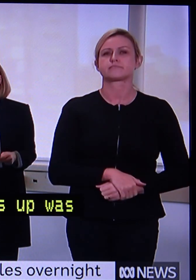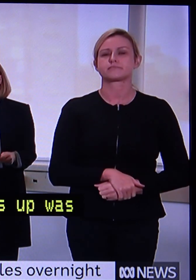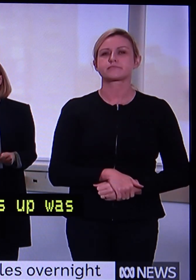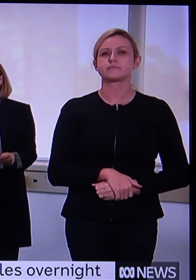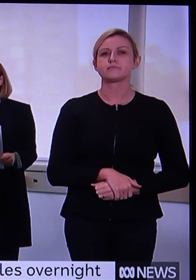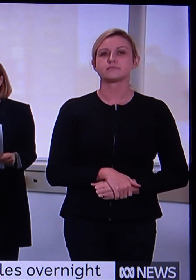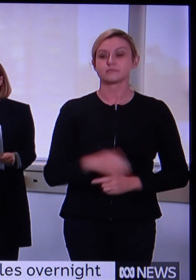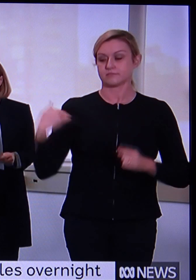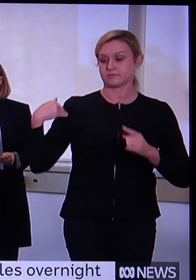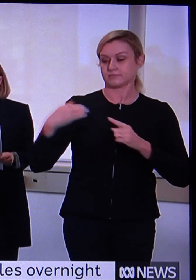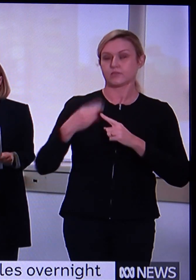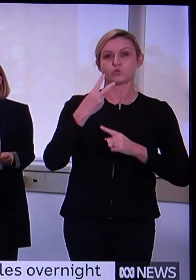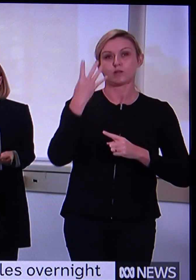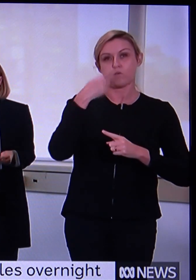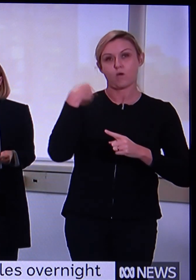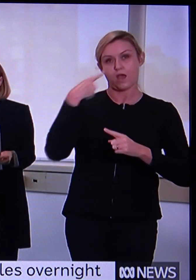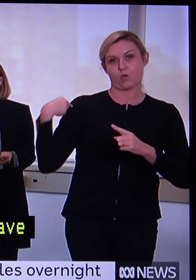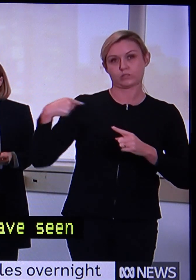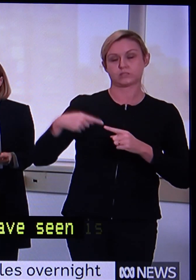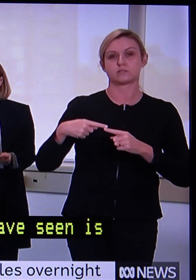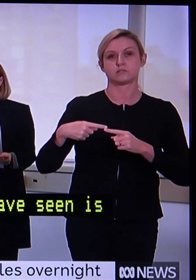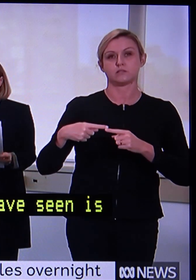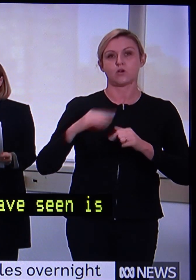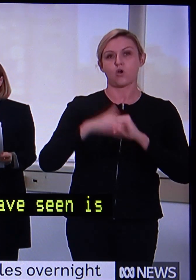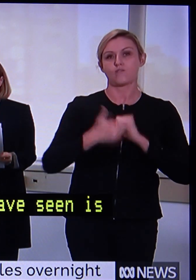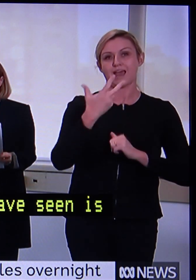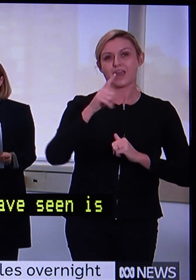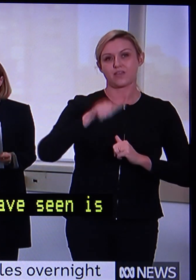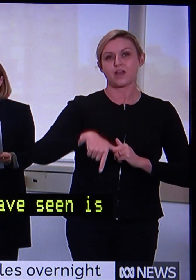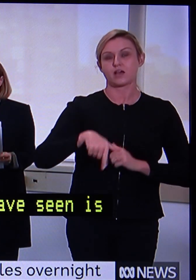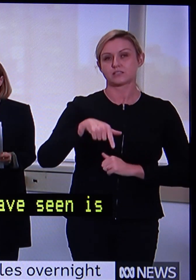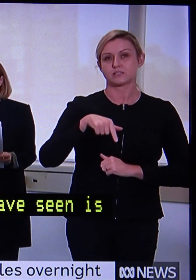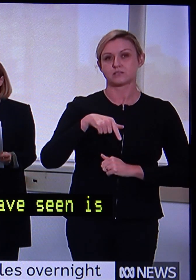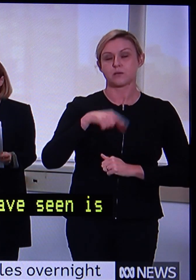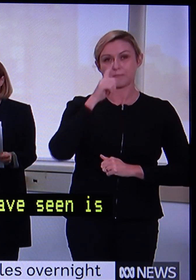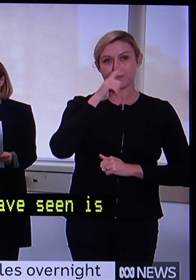just in the last 24 hours, more than 8,000 people,